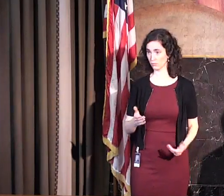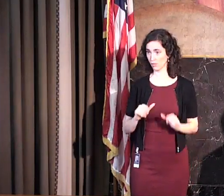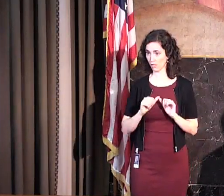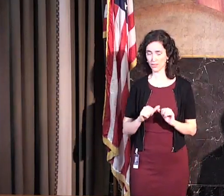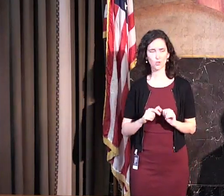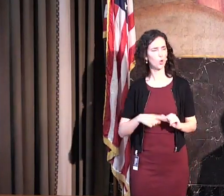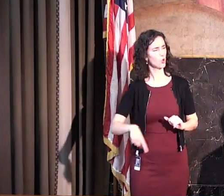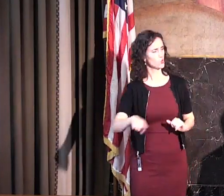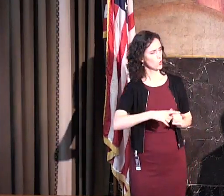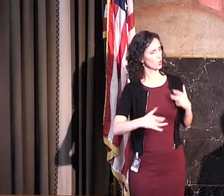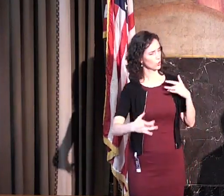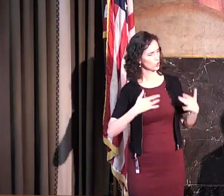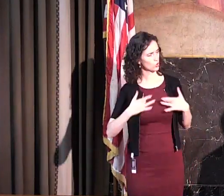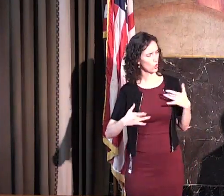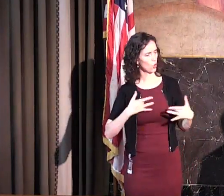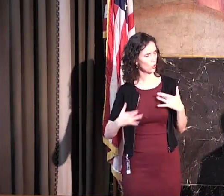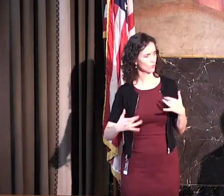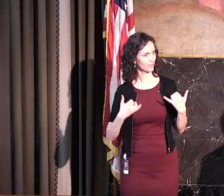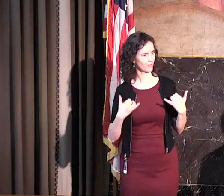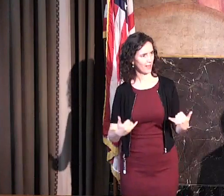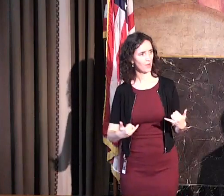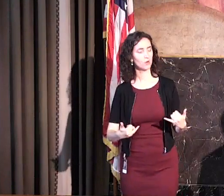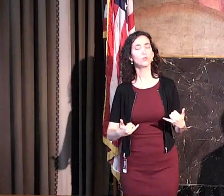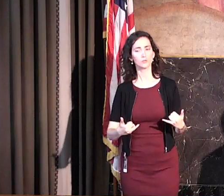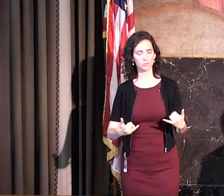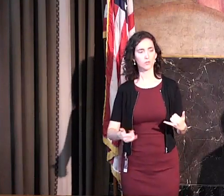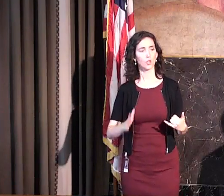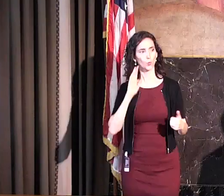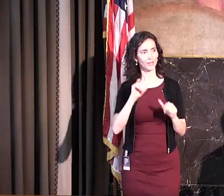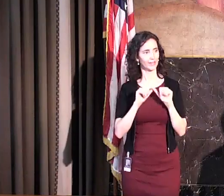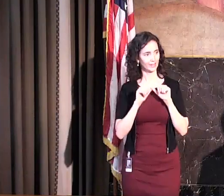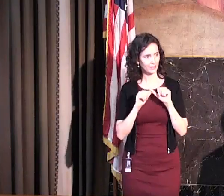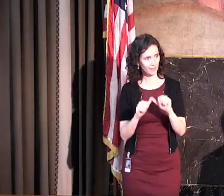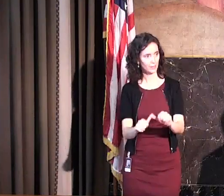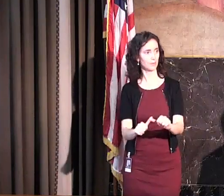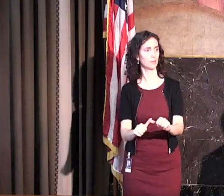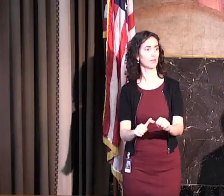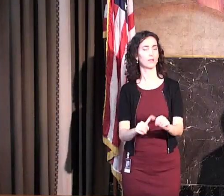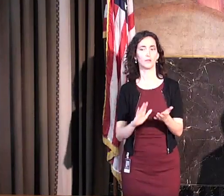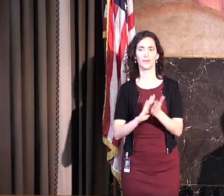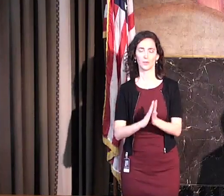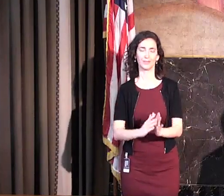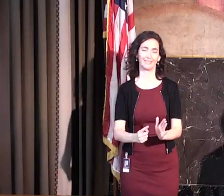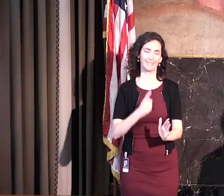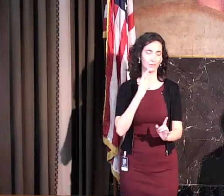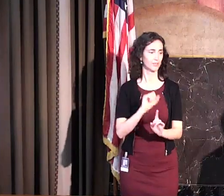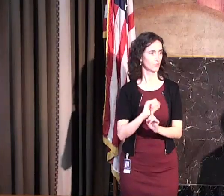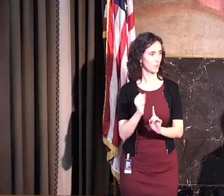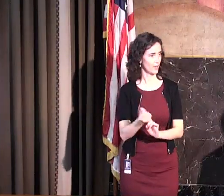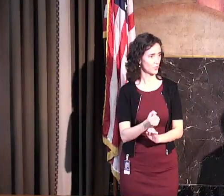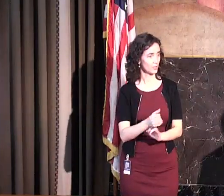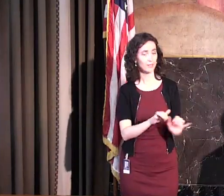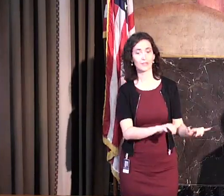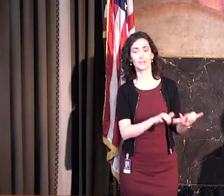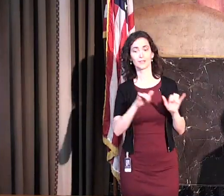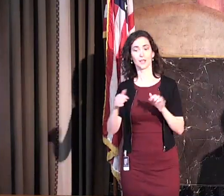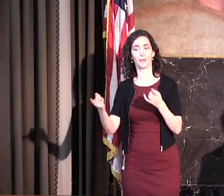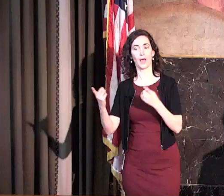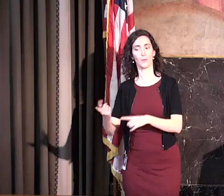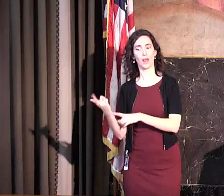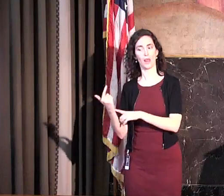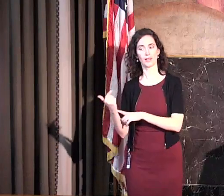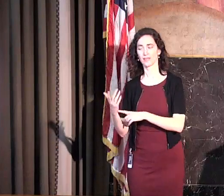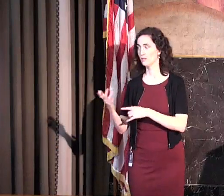y'all have that this is going to continue to become a grave situation, maybe similar to what we saw last